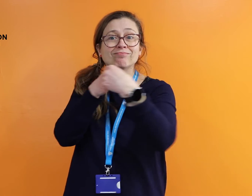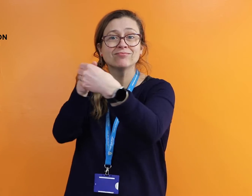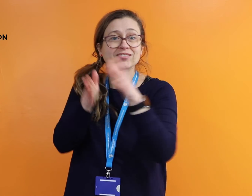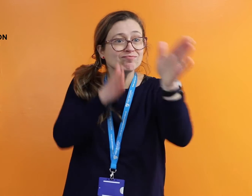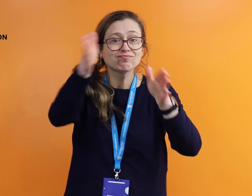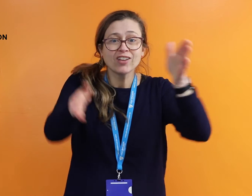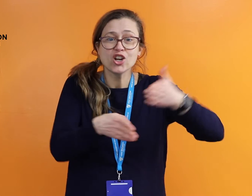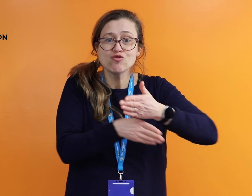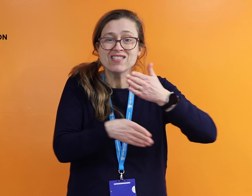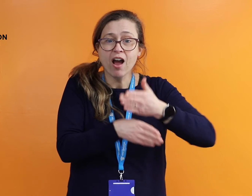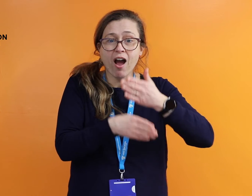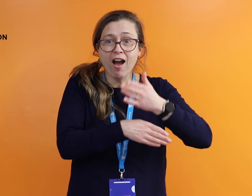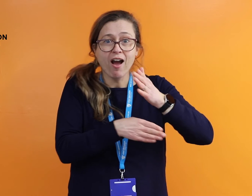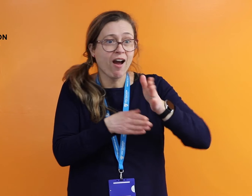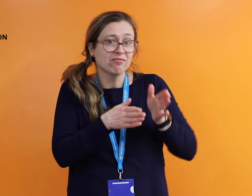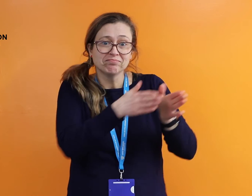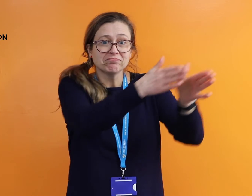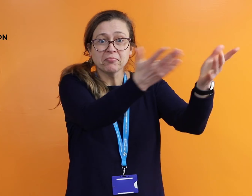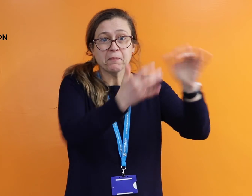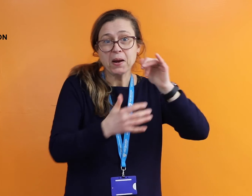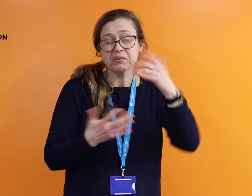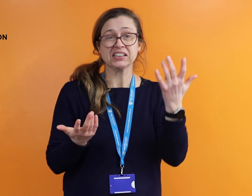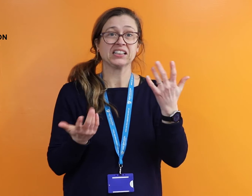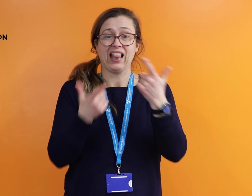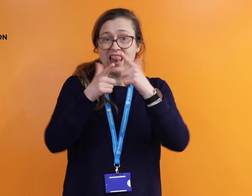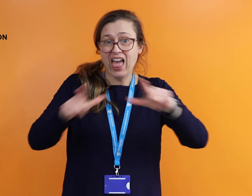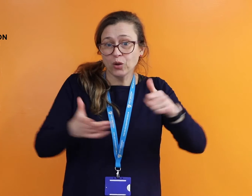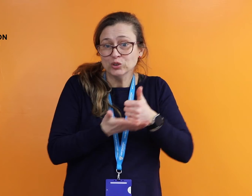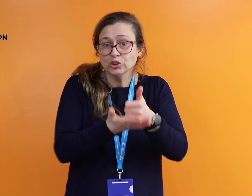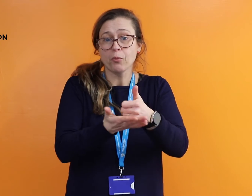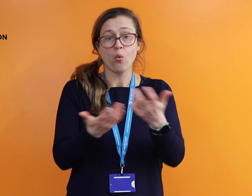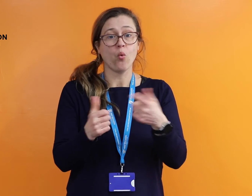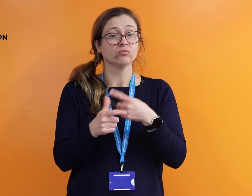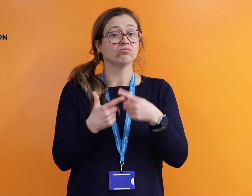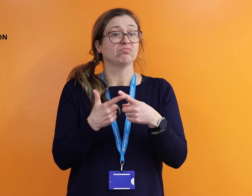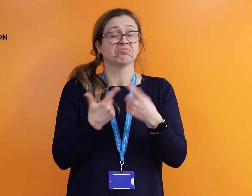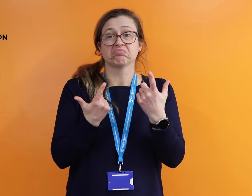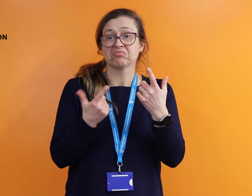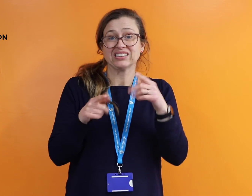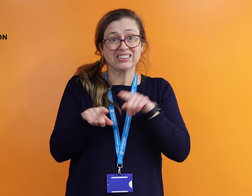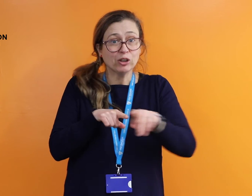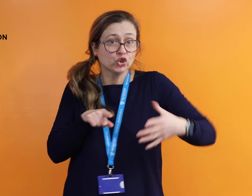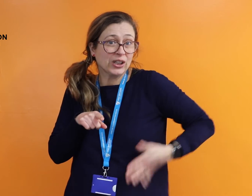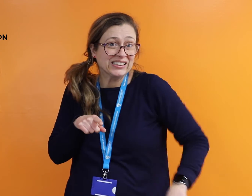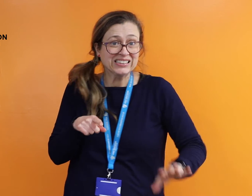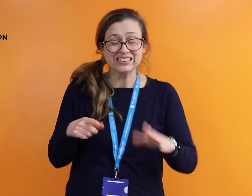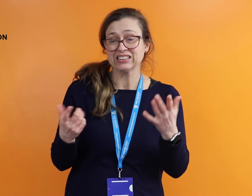or further up, and then you could maybe progress to career. You could be language support, you could work